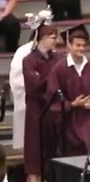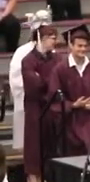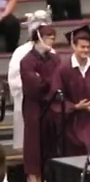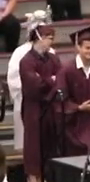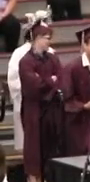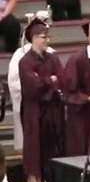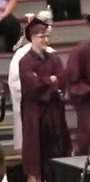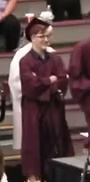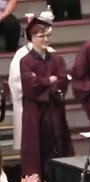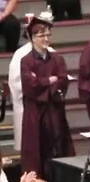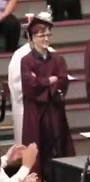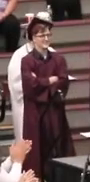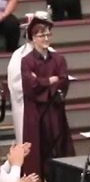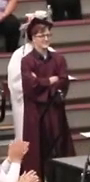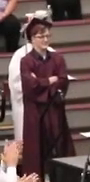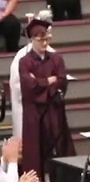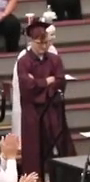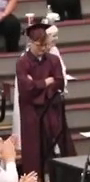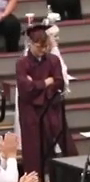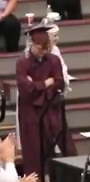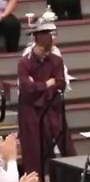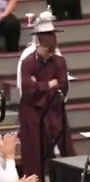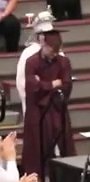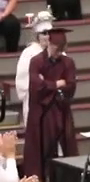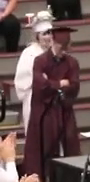DJ Shasha.